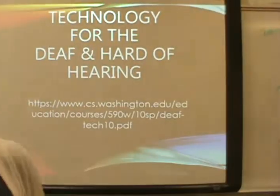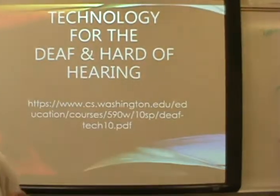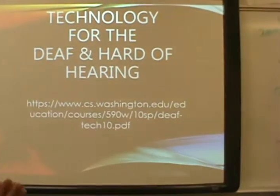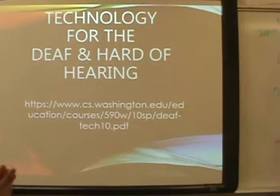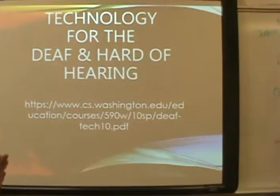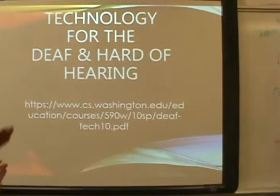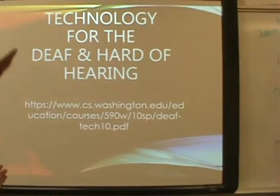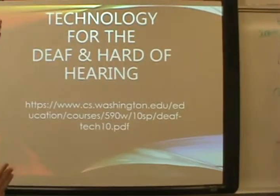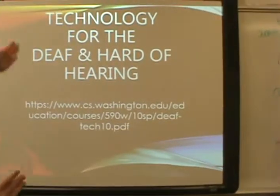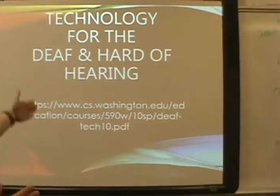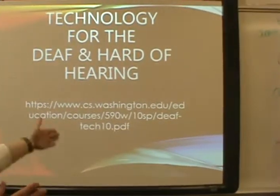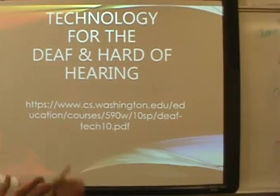All right.